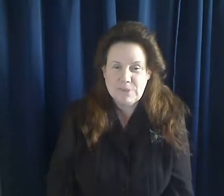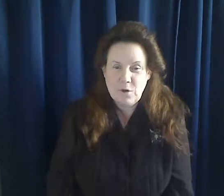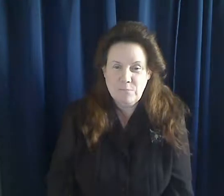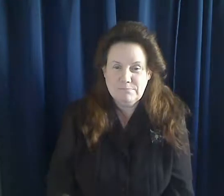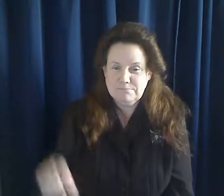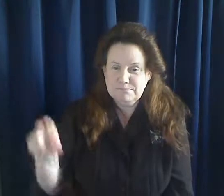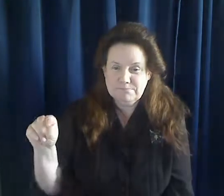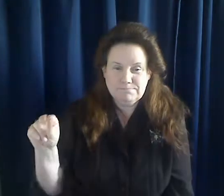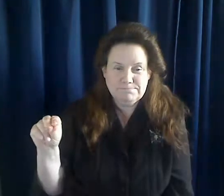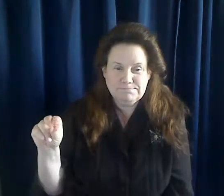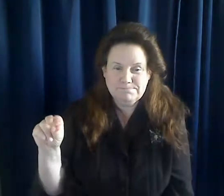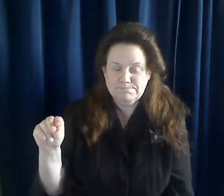No.